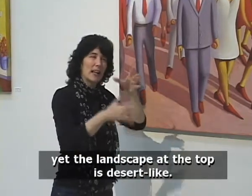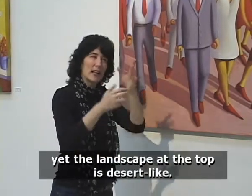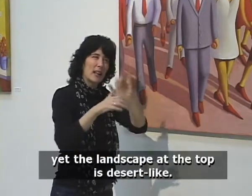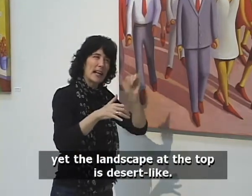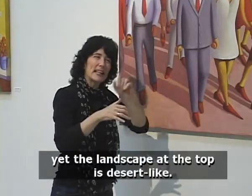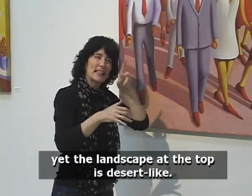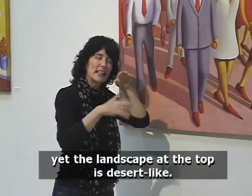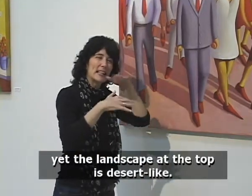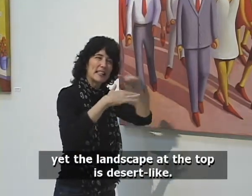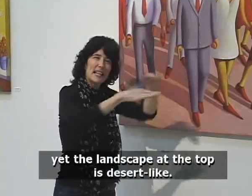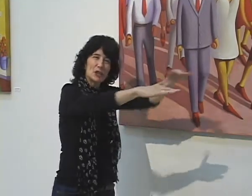is desert-like,